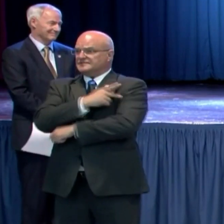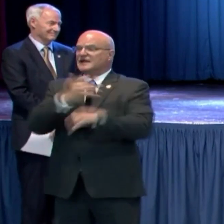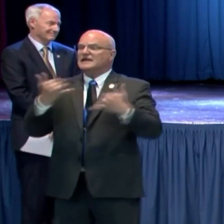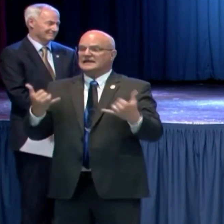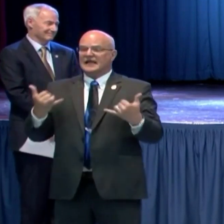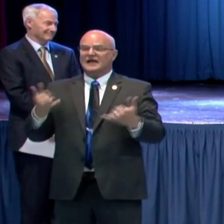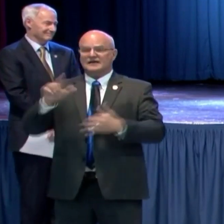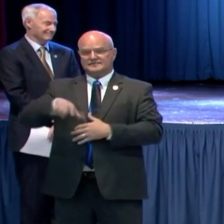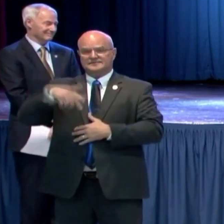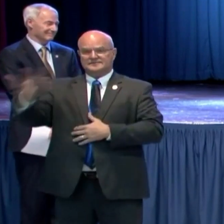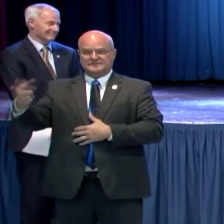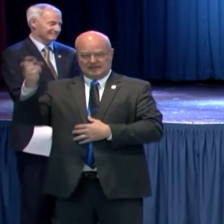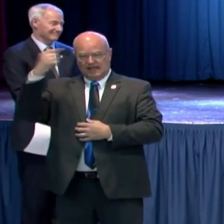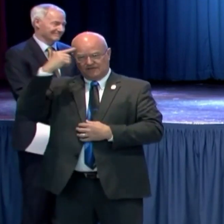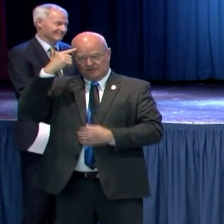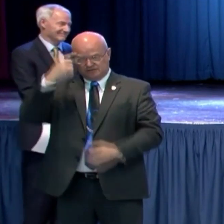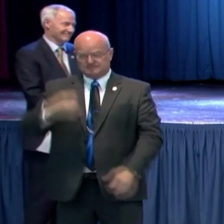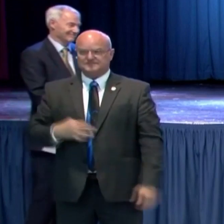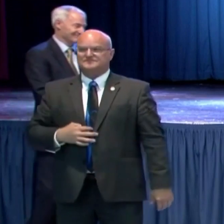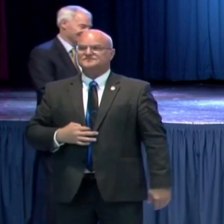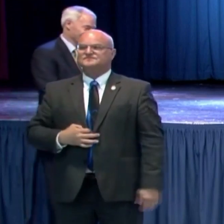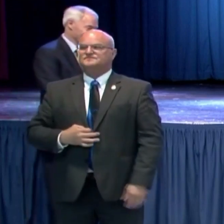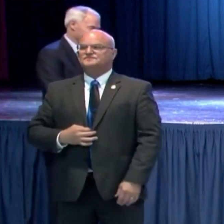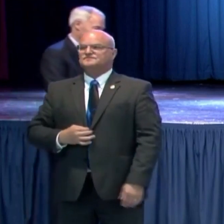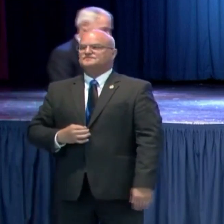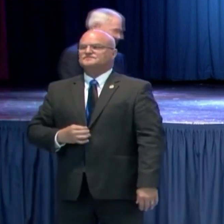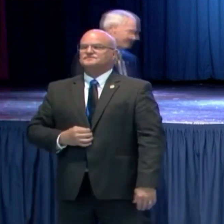that, I'm going to go ahead and turn it back over to the governor.